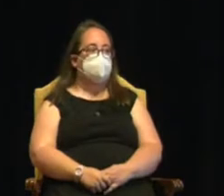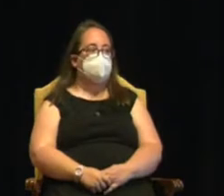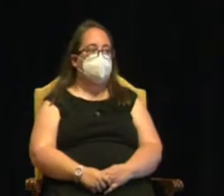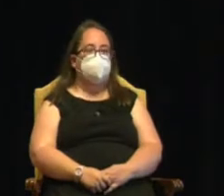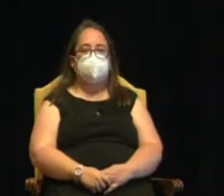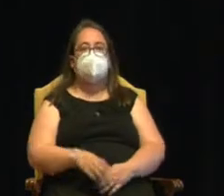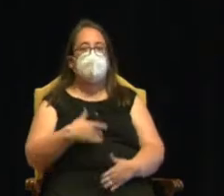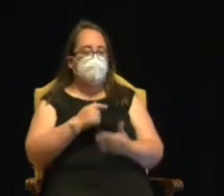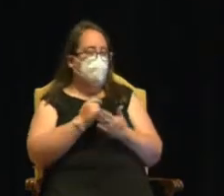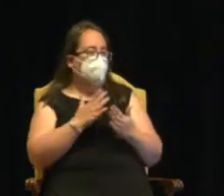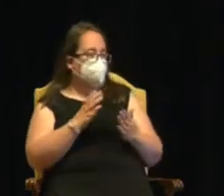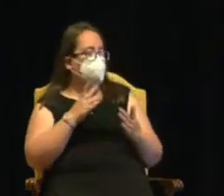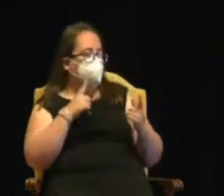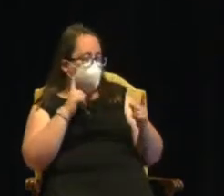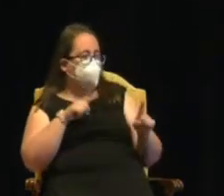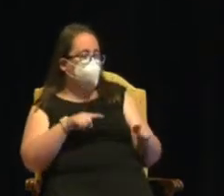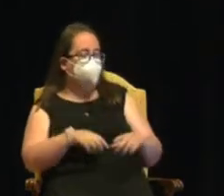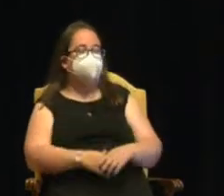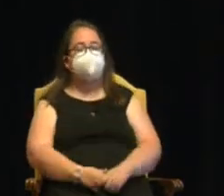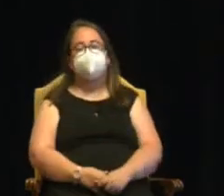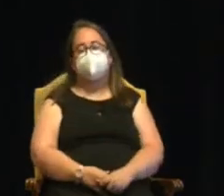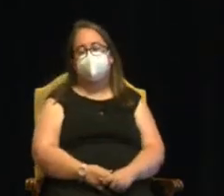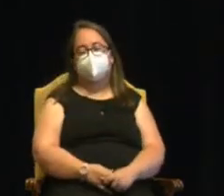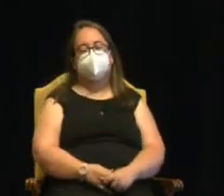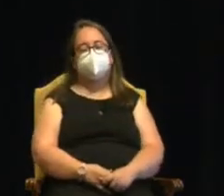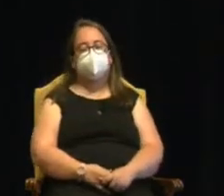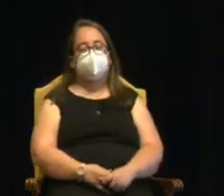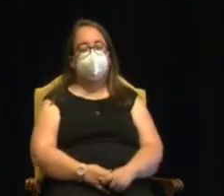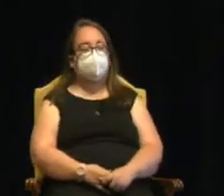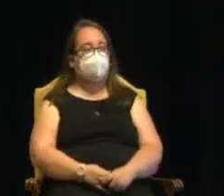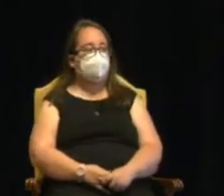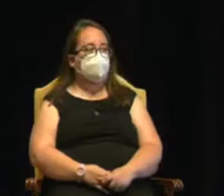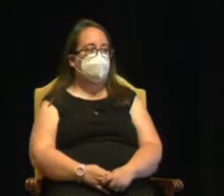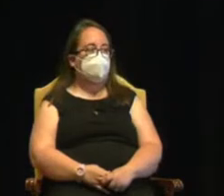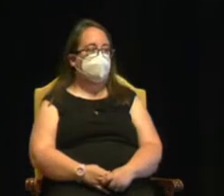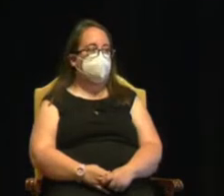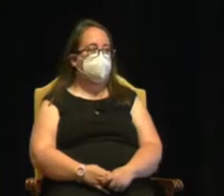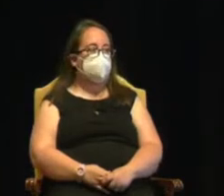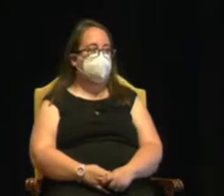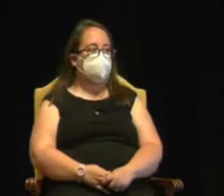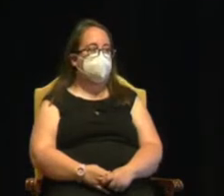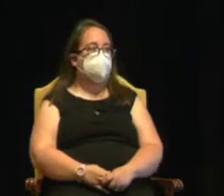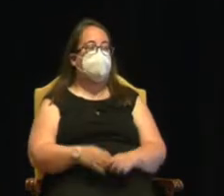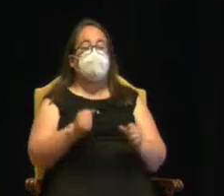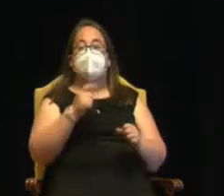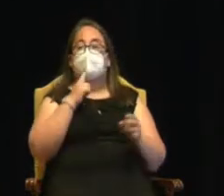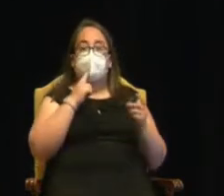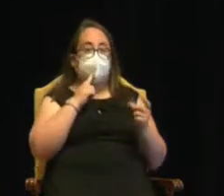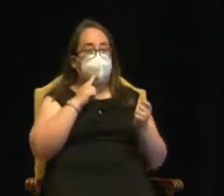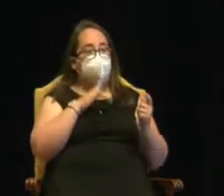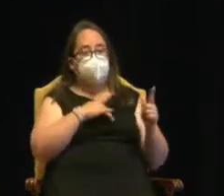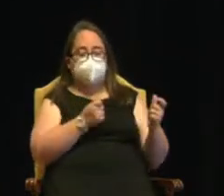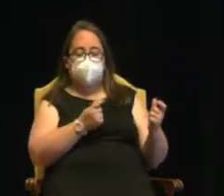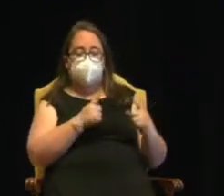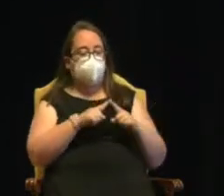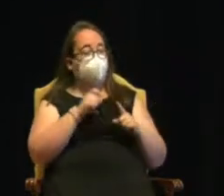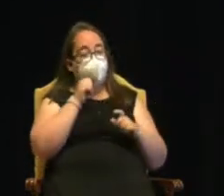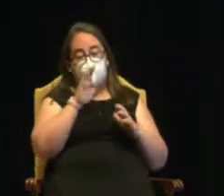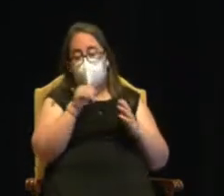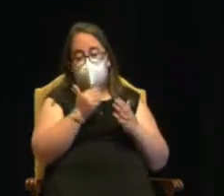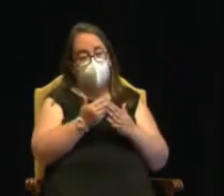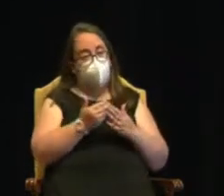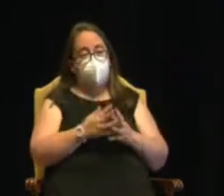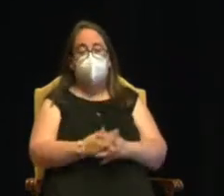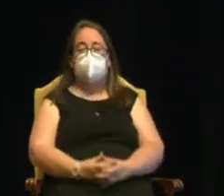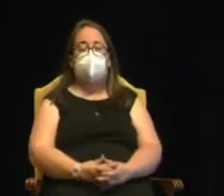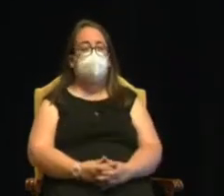My therapist would agree. Yeah. I mean, many of them are immediately sympathetic, but not all of them. Some of them come in